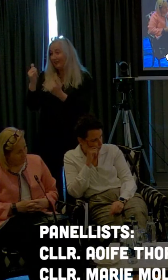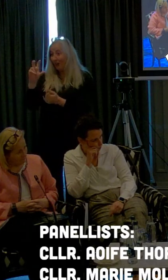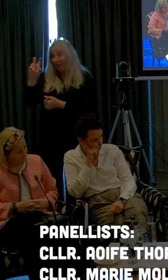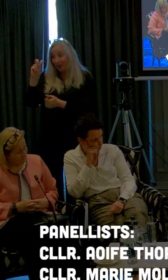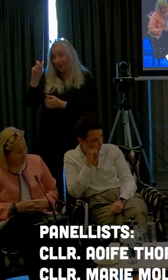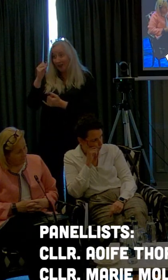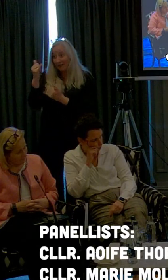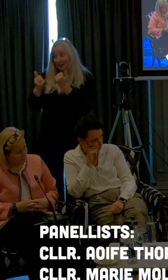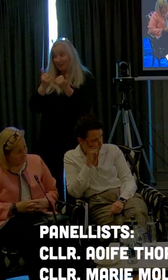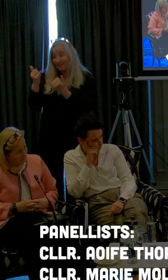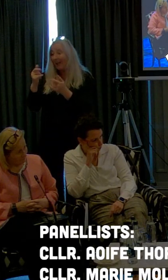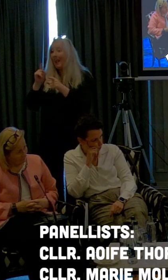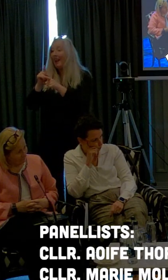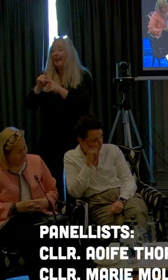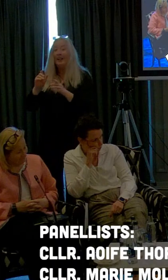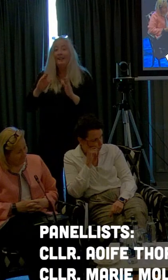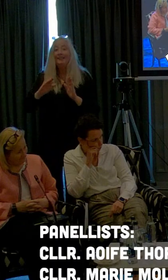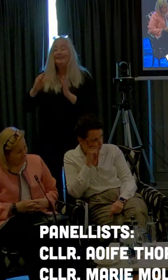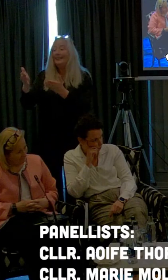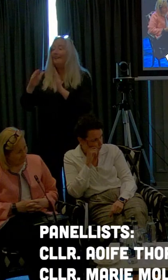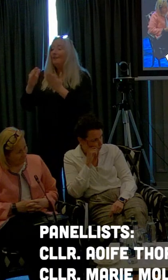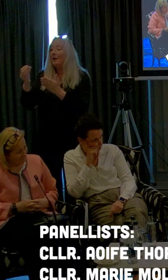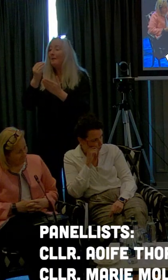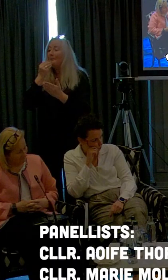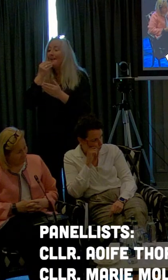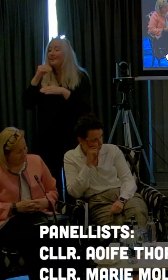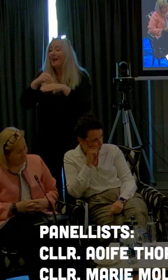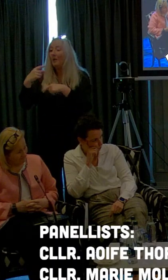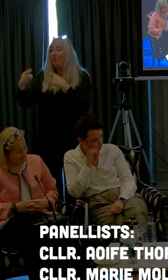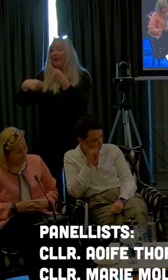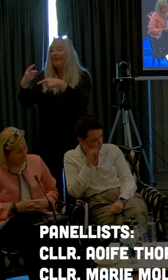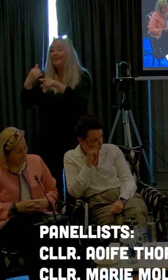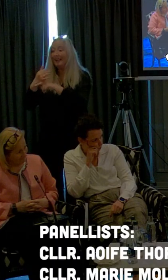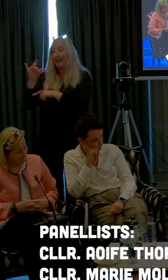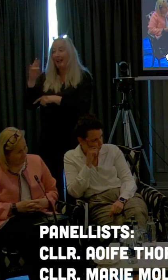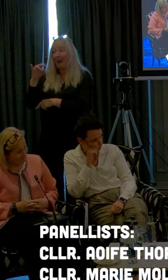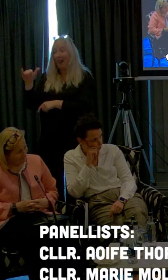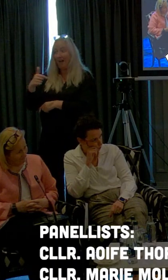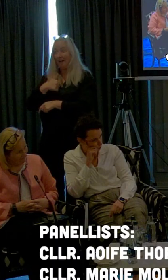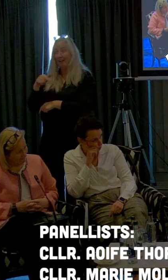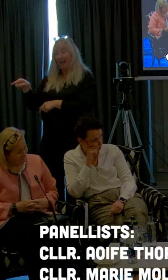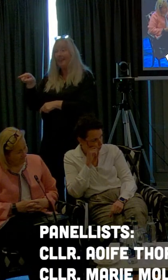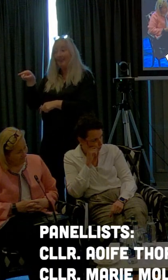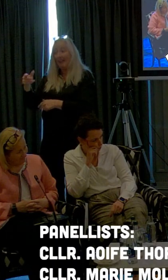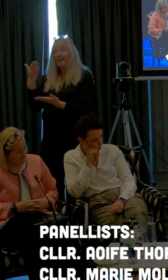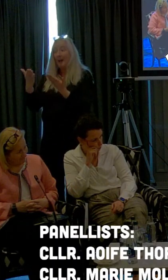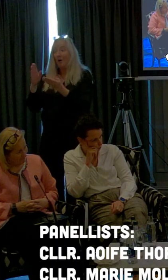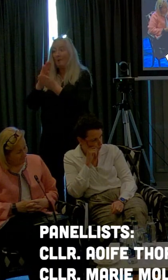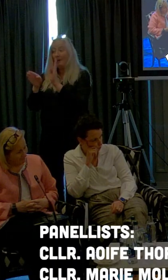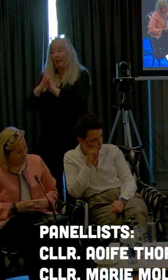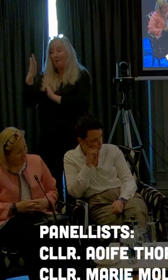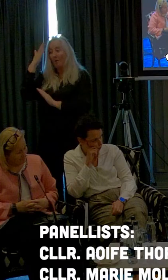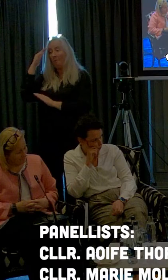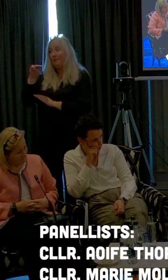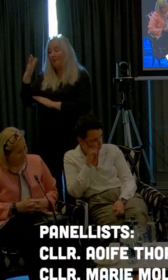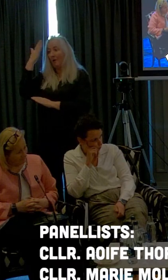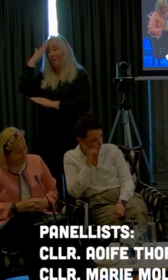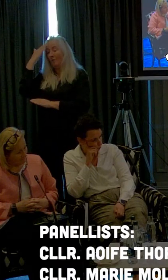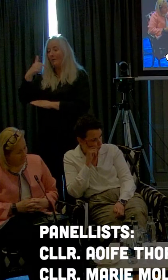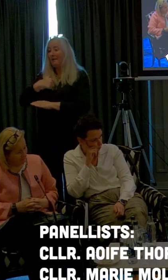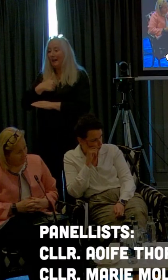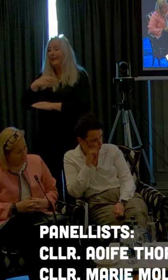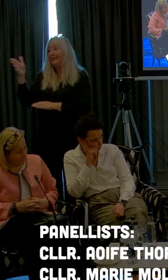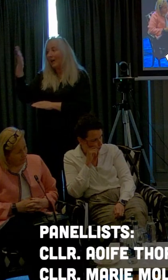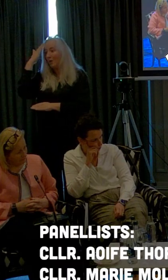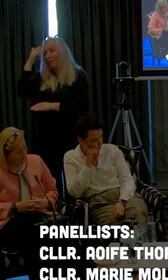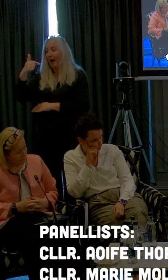30 years delivering meals and wheels in Killarney. And that's the way I got known. And I think people know that I am